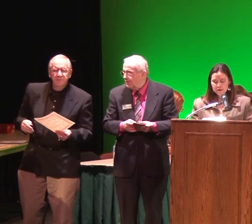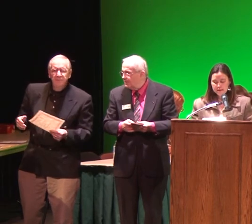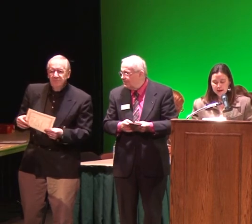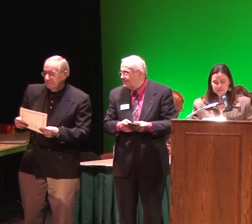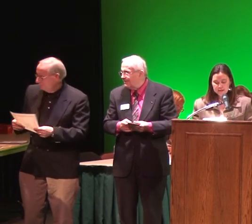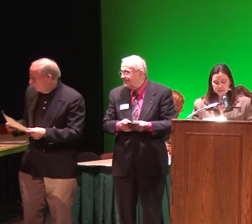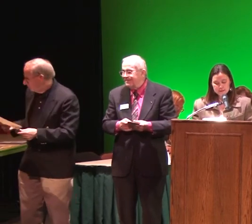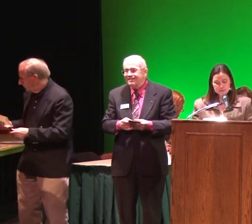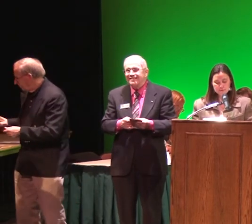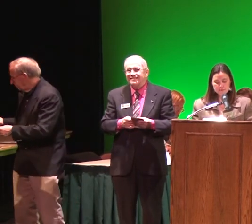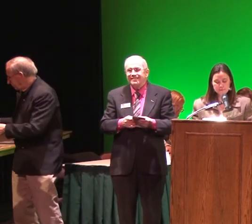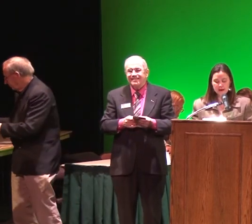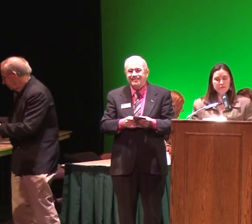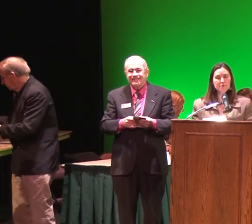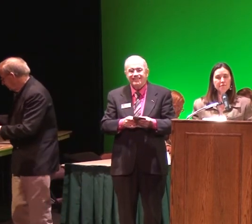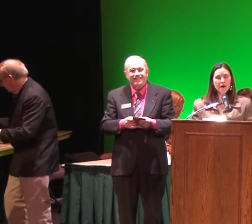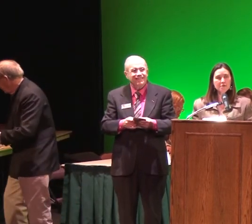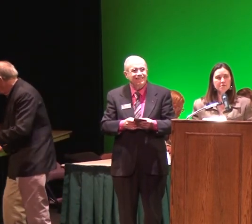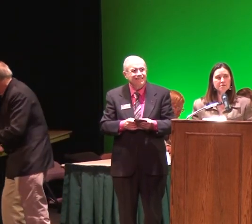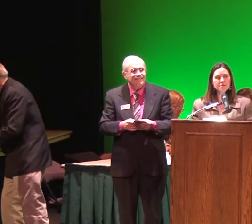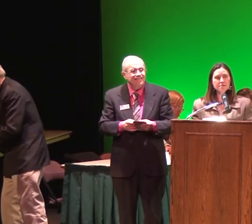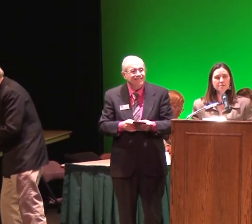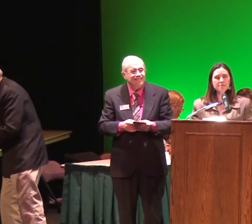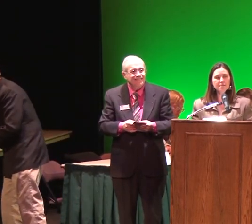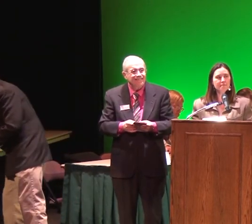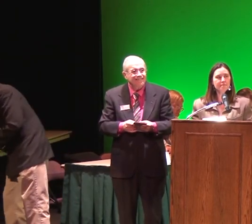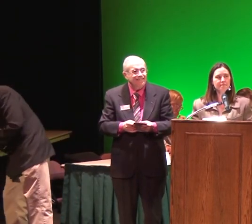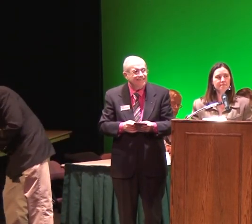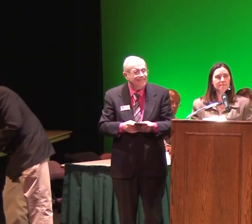From Taunton Catholic Middle School, Matthew Fox.